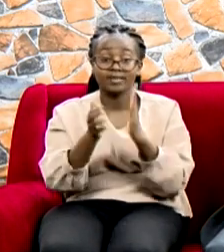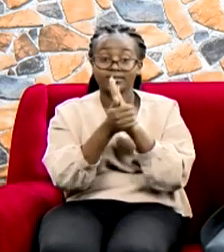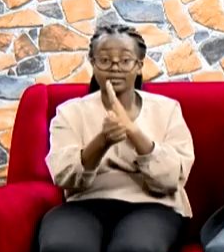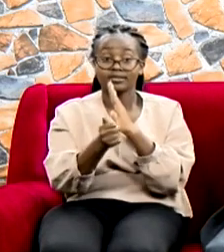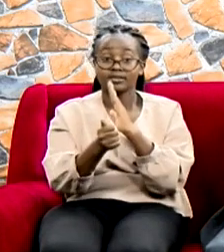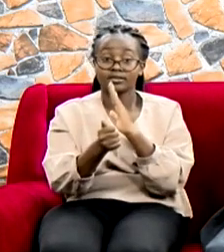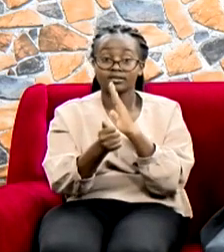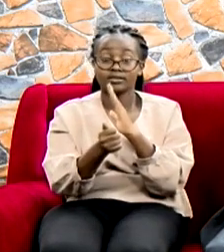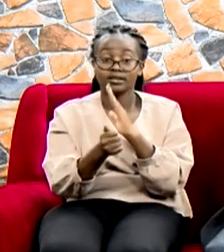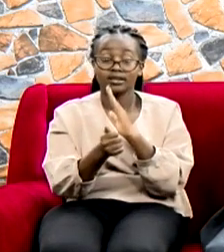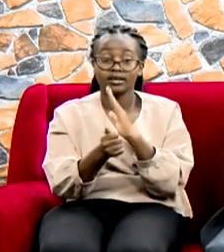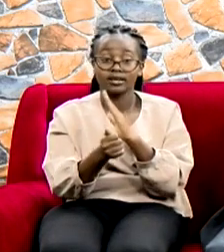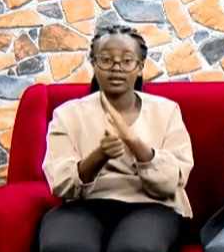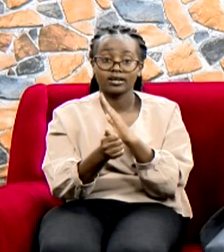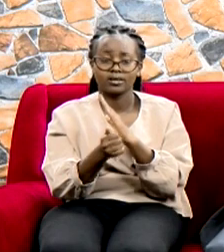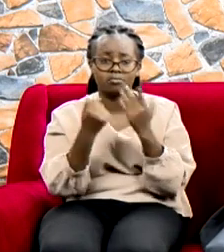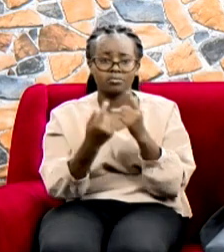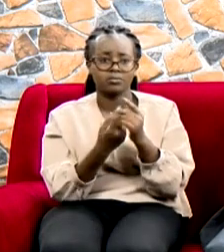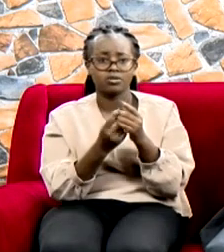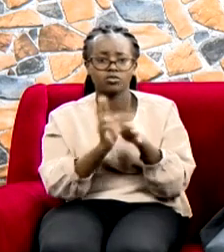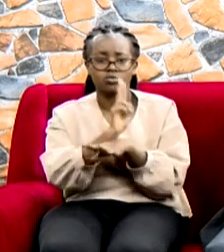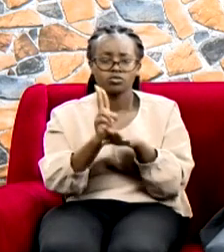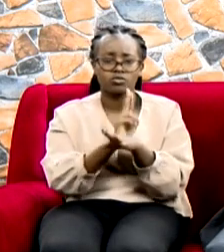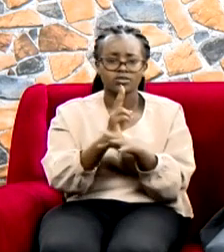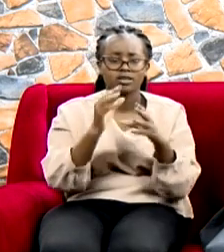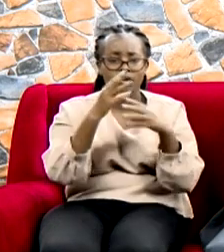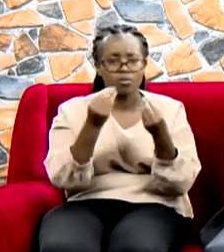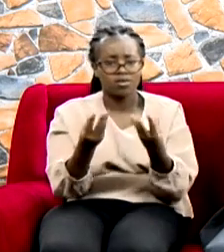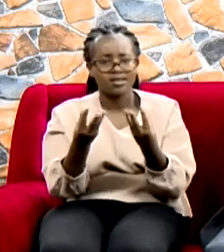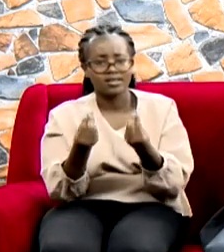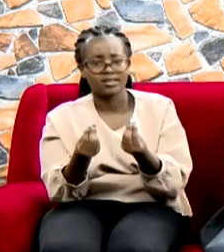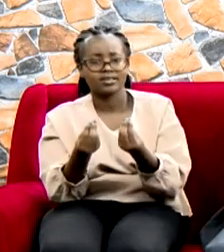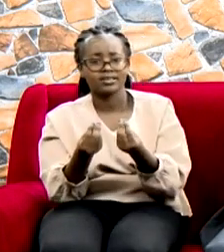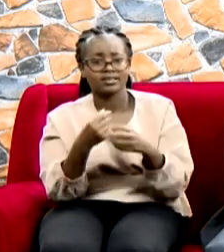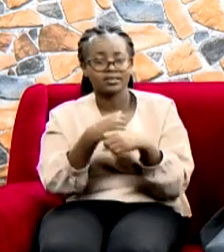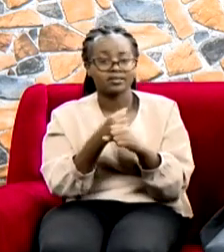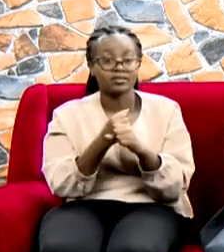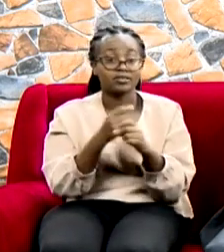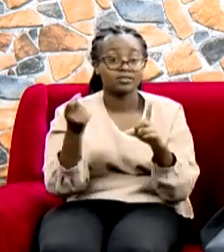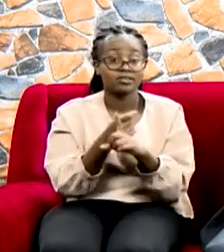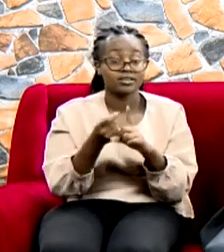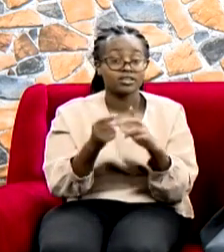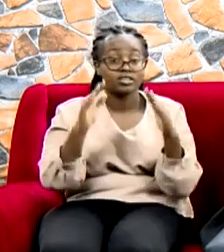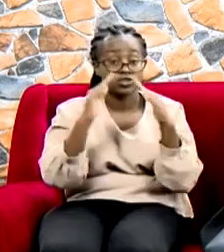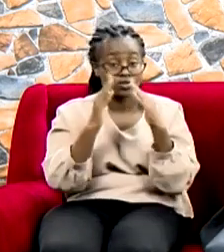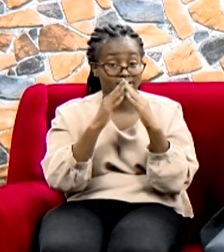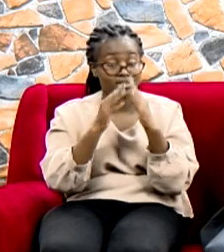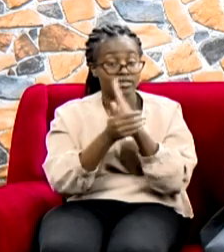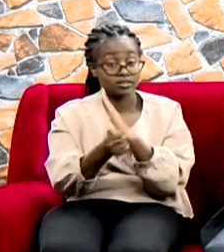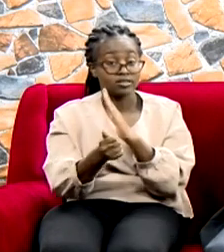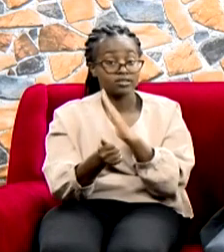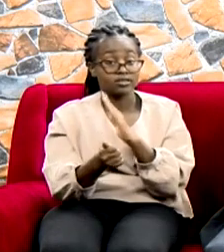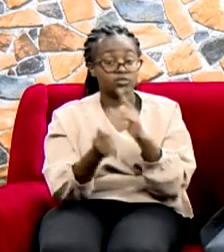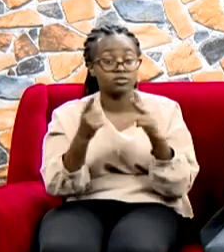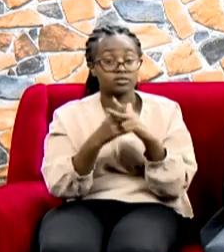like buttoning or lacing, modeling play. You need to train the child in toileting skills.